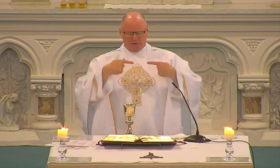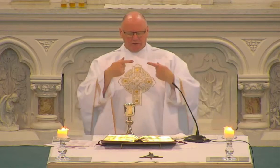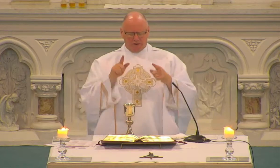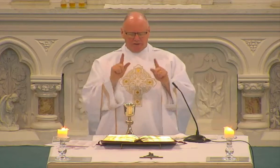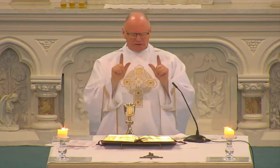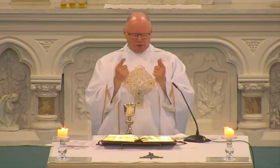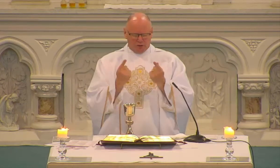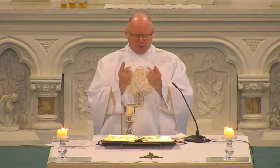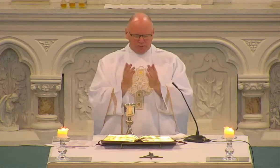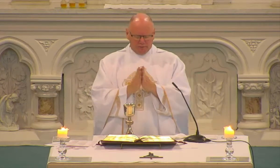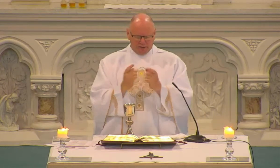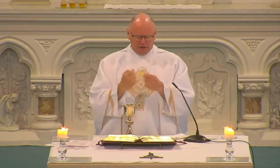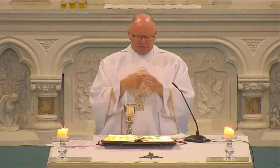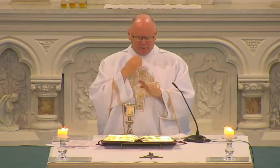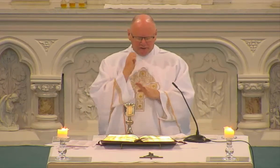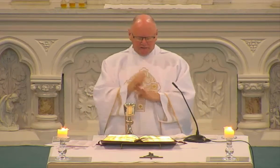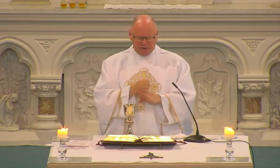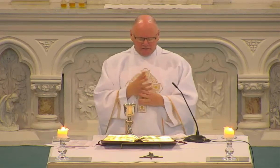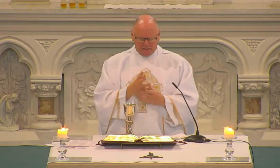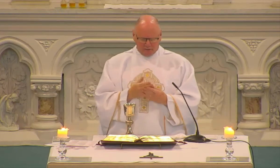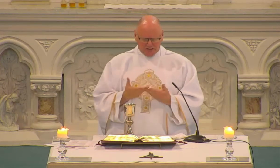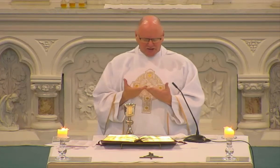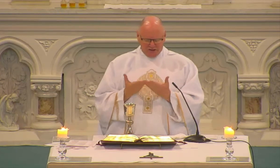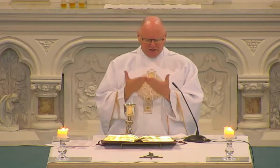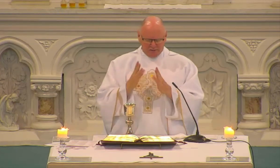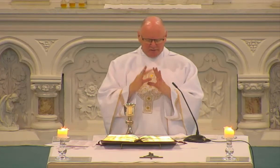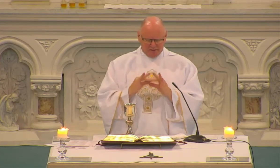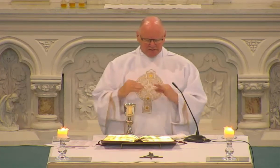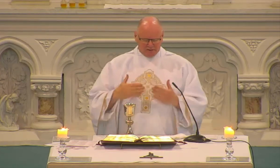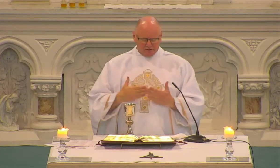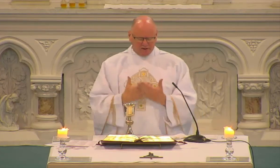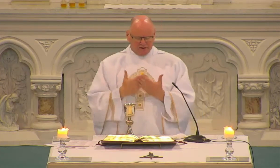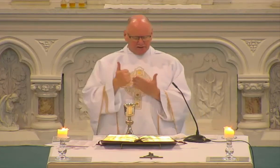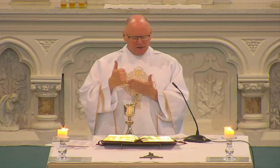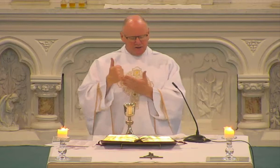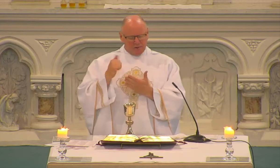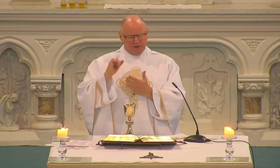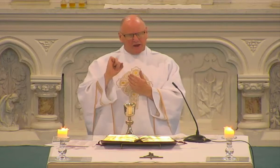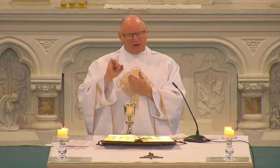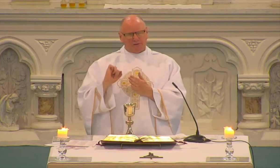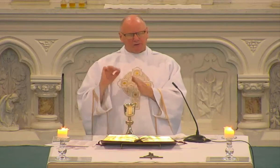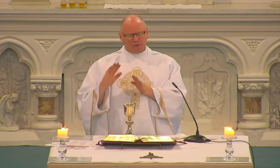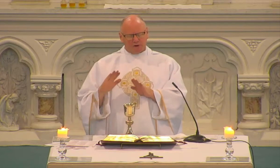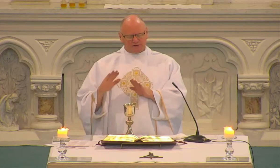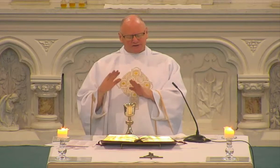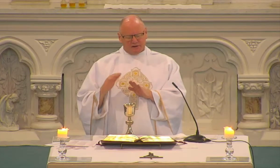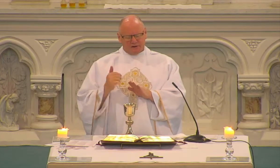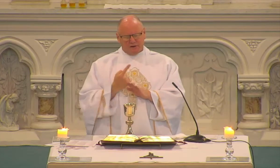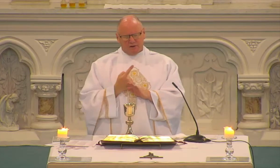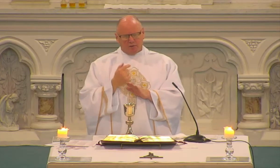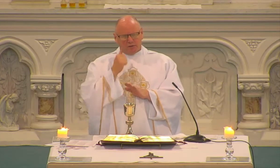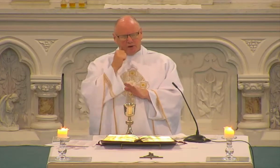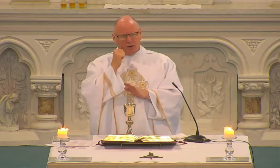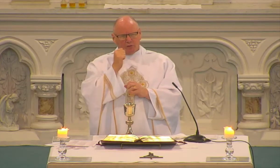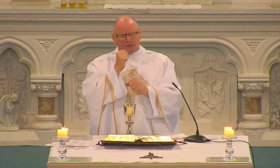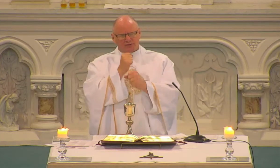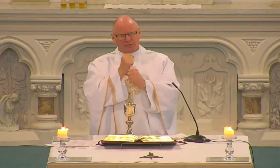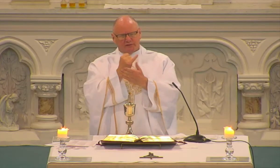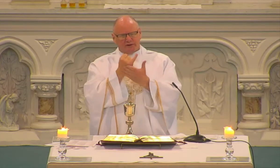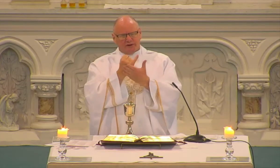Deliver us, Lord, we pray, from every evil. Graciously grant peace in our days. By the help of your mercy, we may always be free from